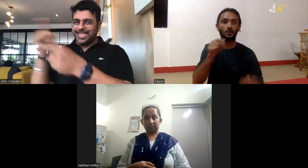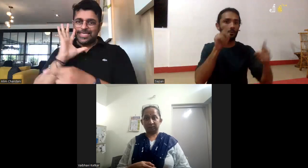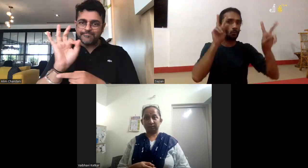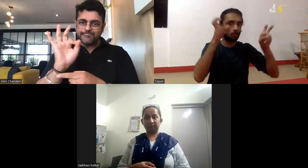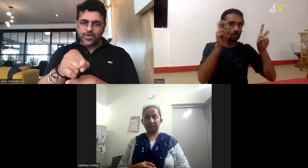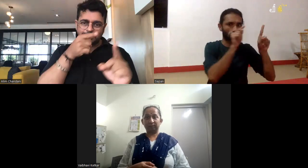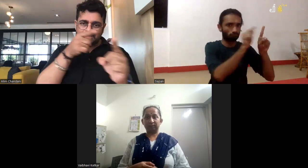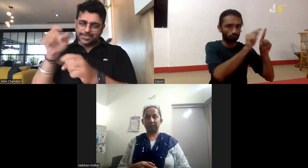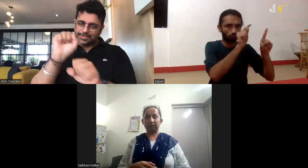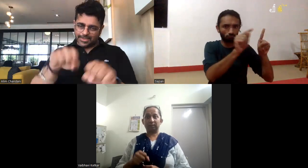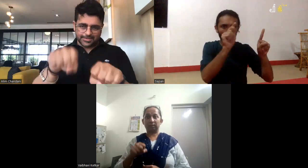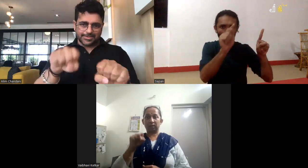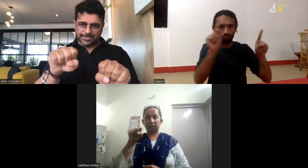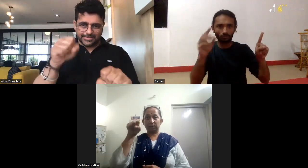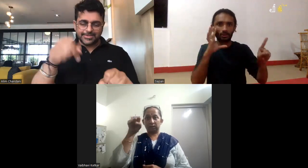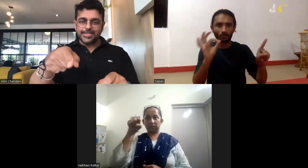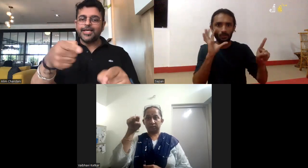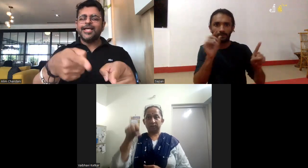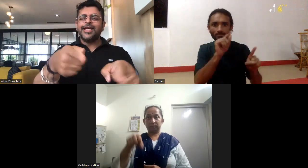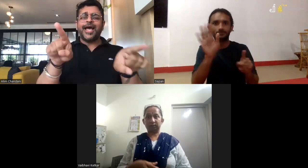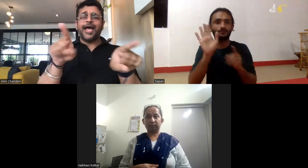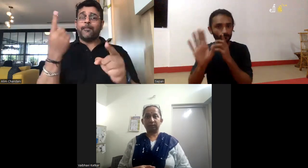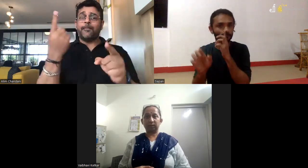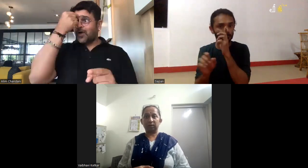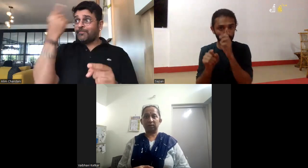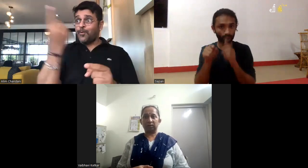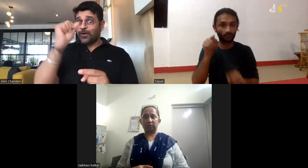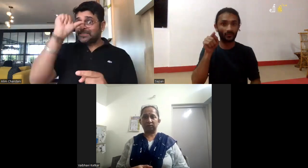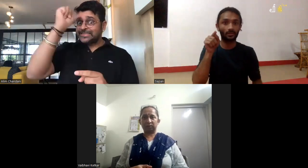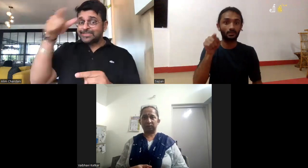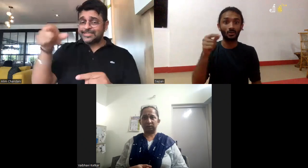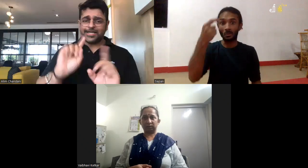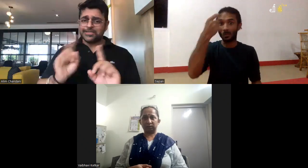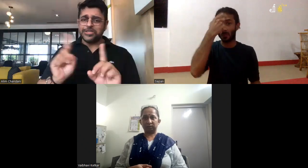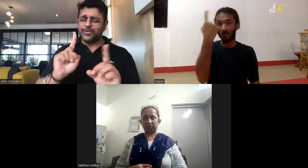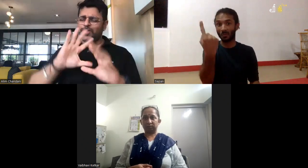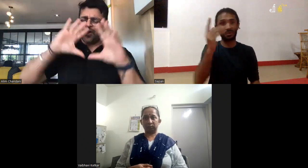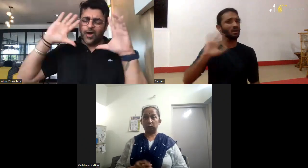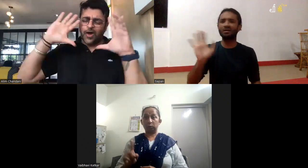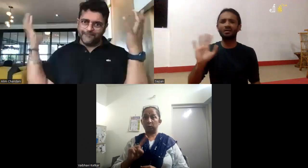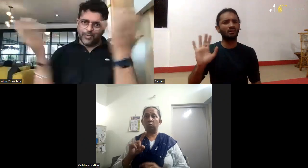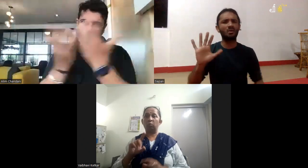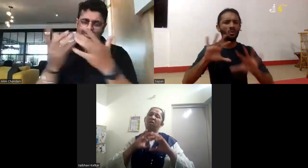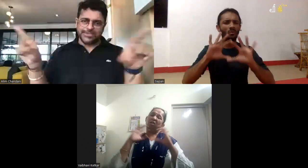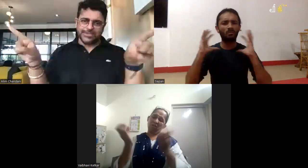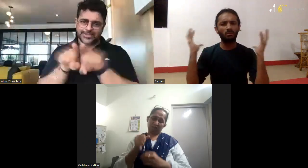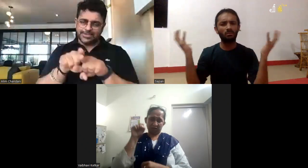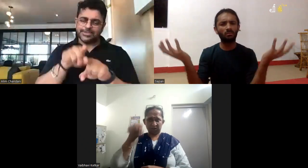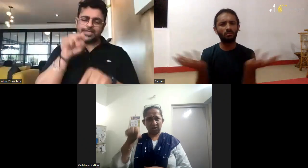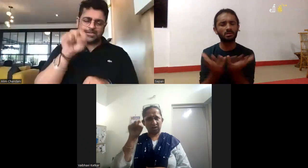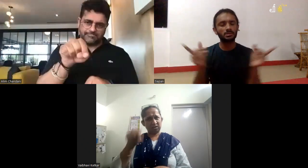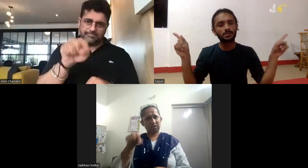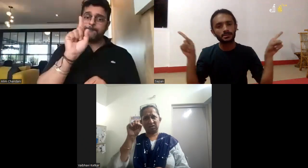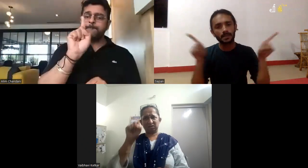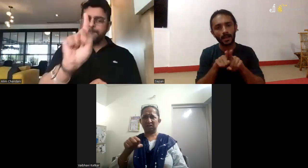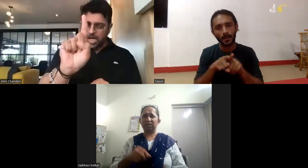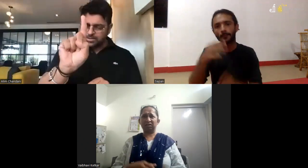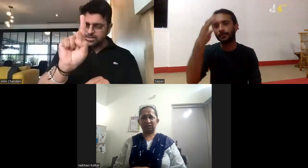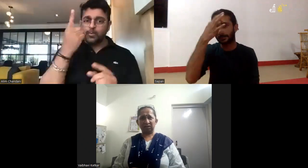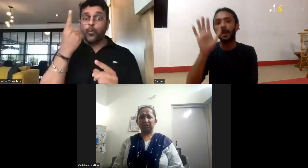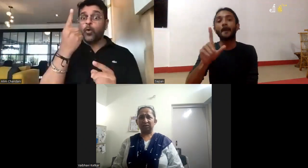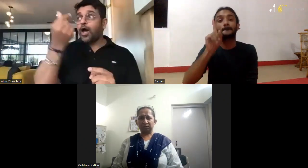I want to learn ISL. I've seen that, yeah, I thought that I have to learn ISL, the words to understand the meaning of the